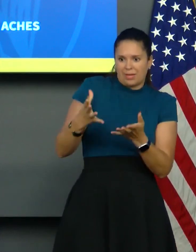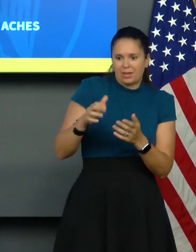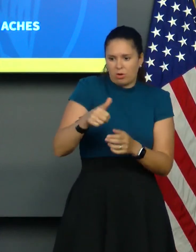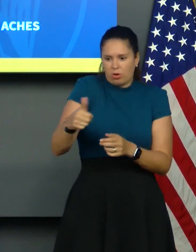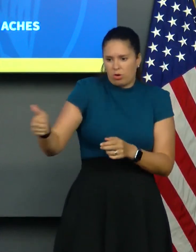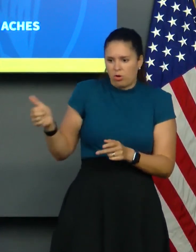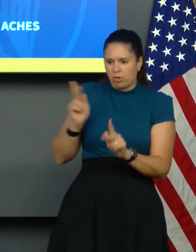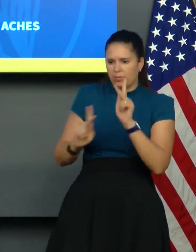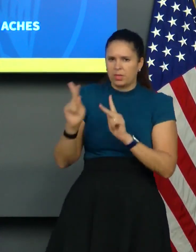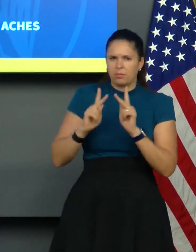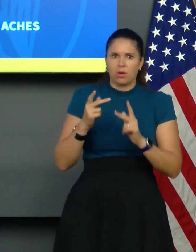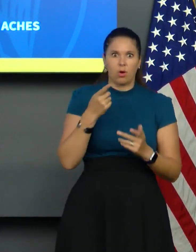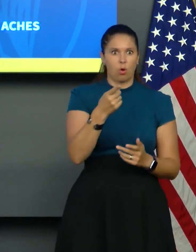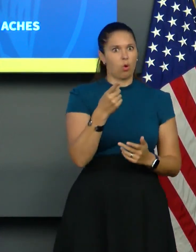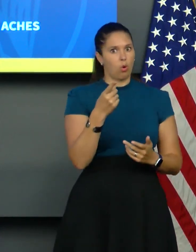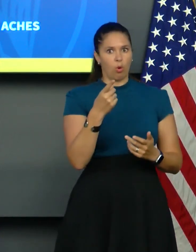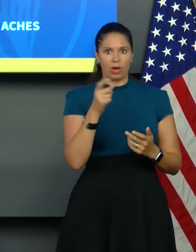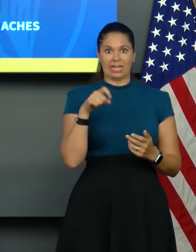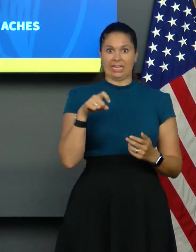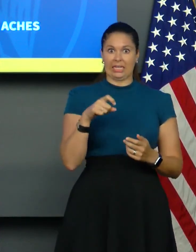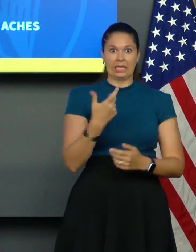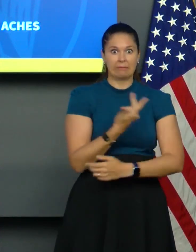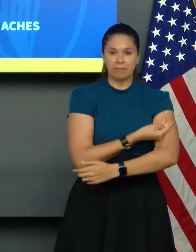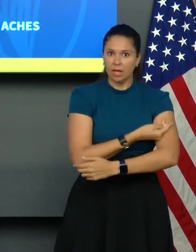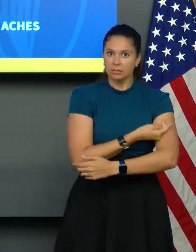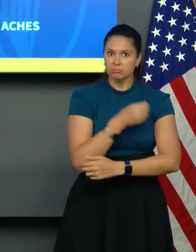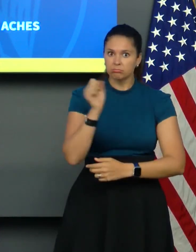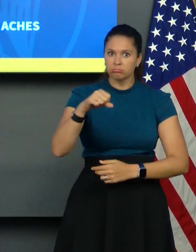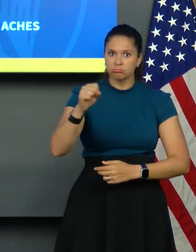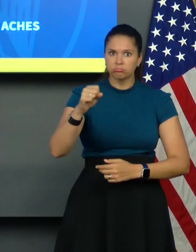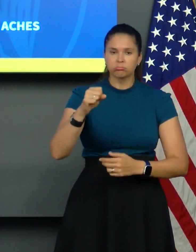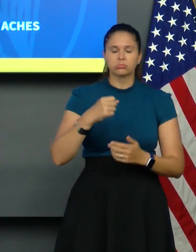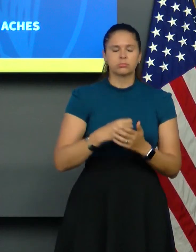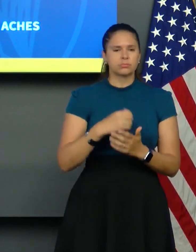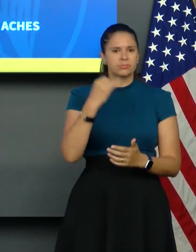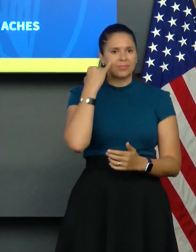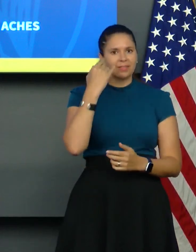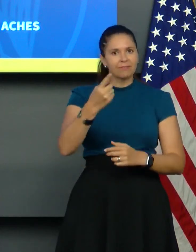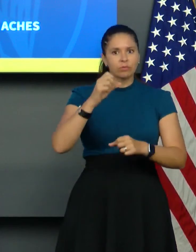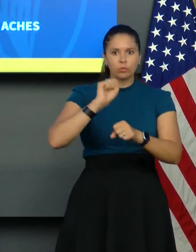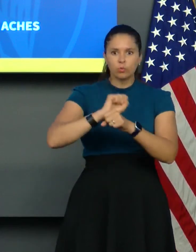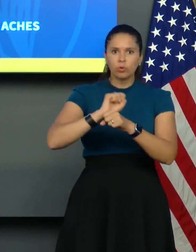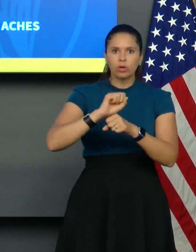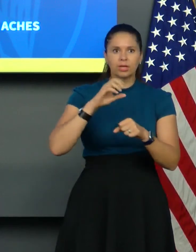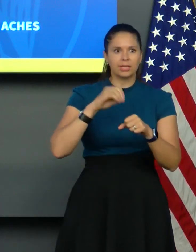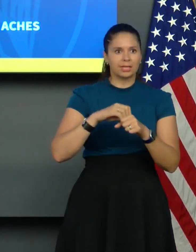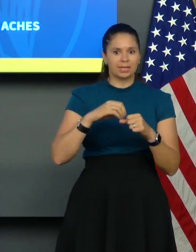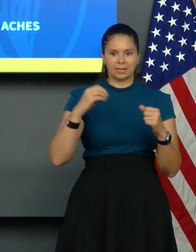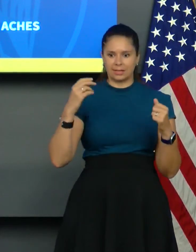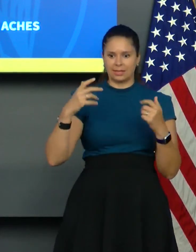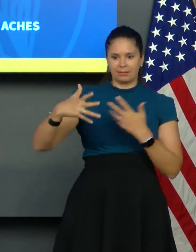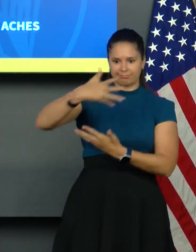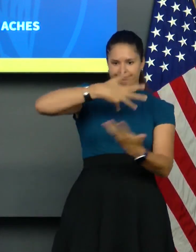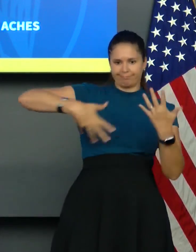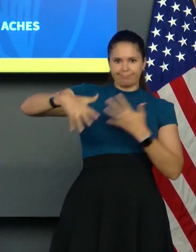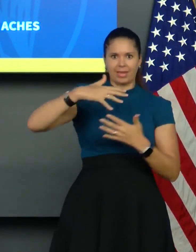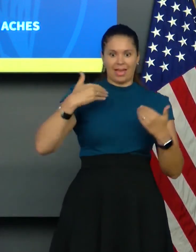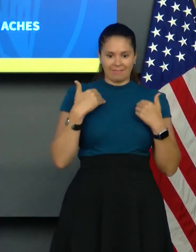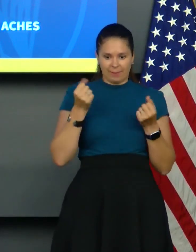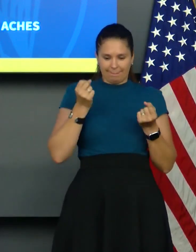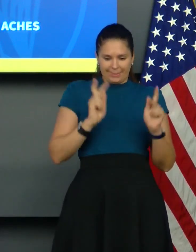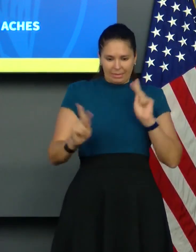others, you certainly need to be vaccinated. And if you're working in a congregant setting,